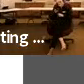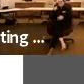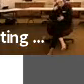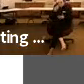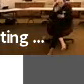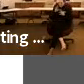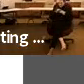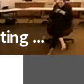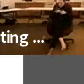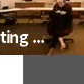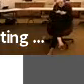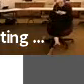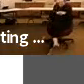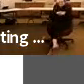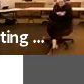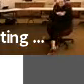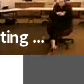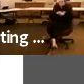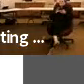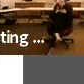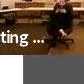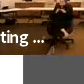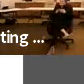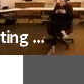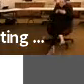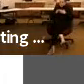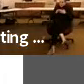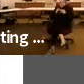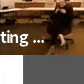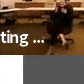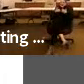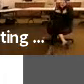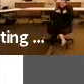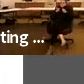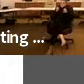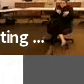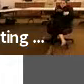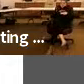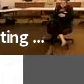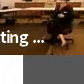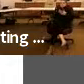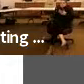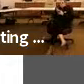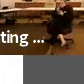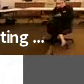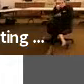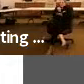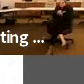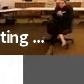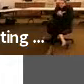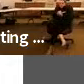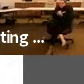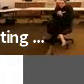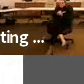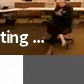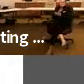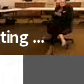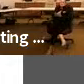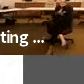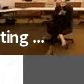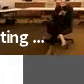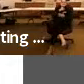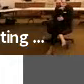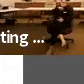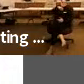were also, the town currently has property that runs through the middle of this. It's part of the